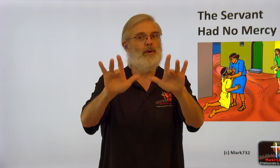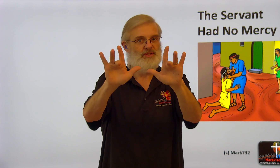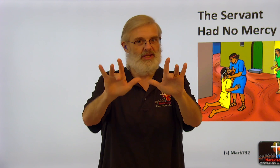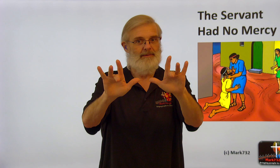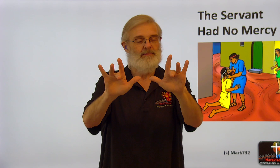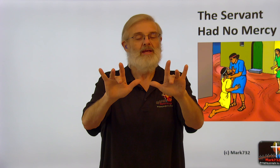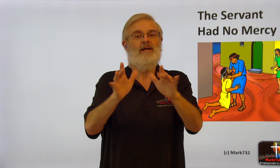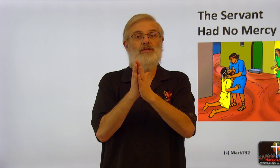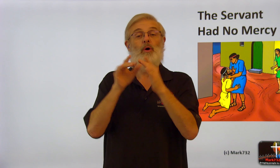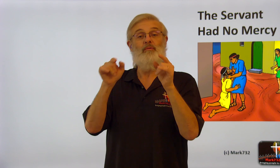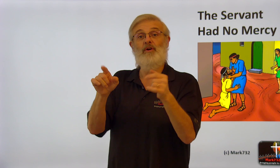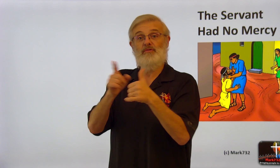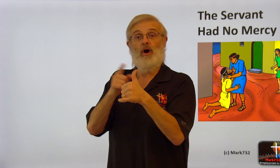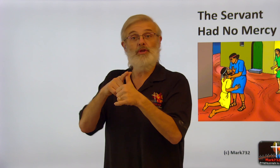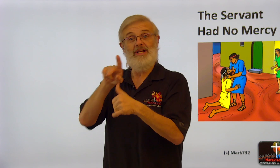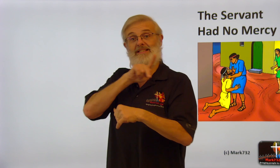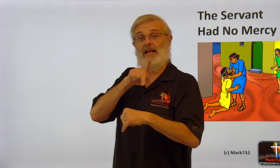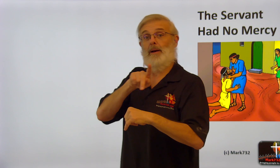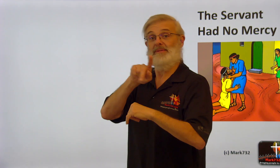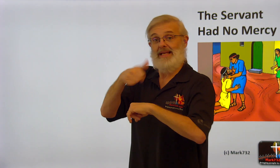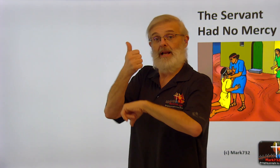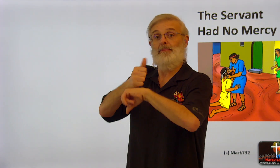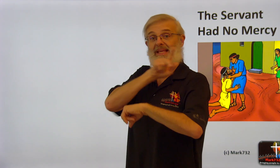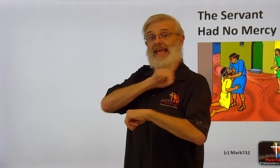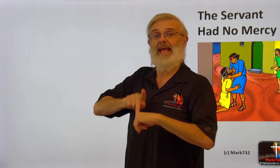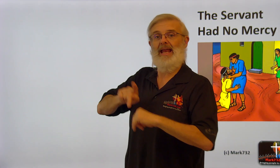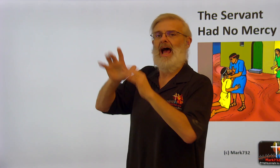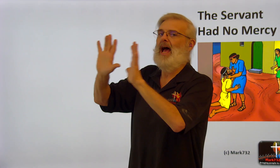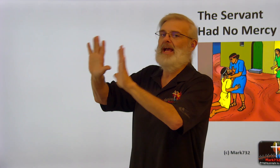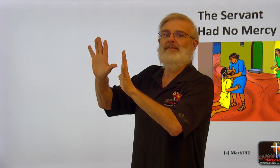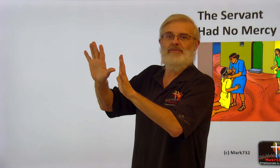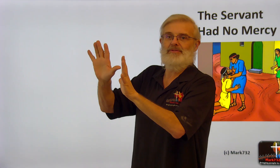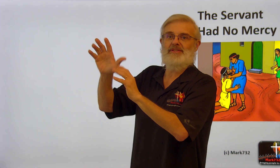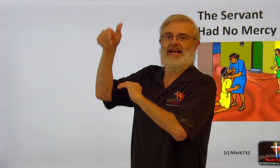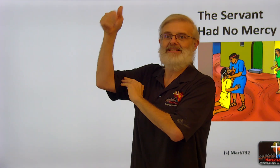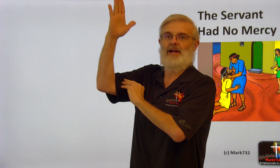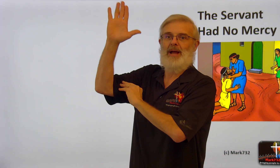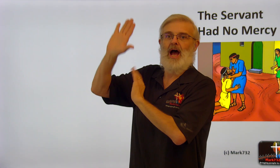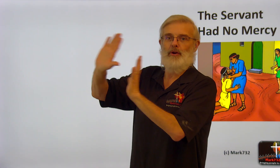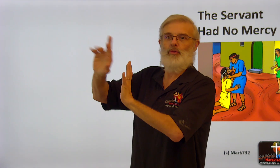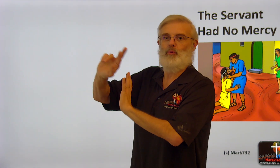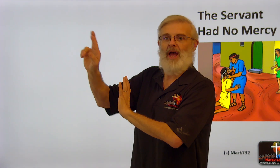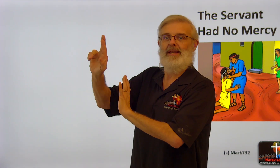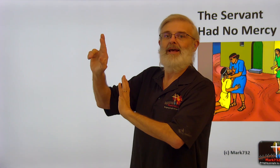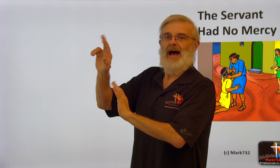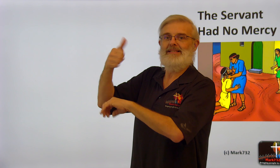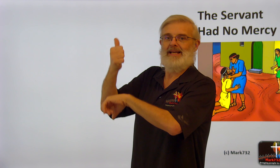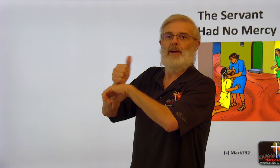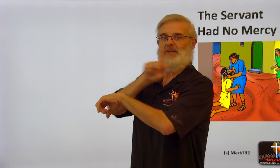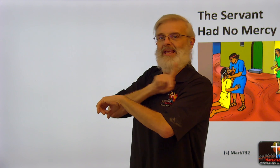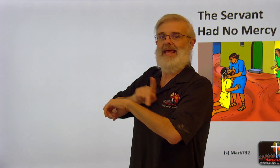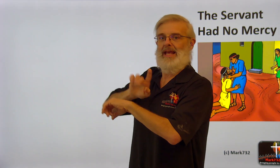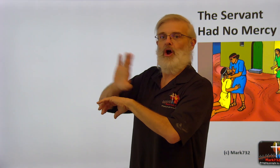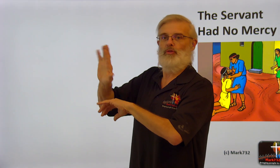mercy. So first of all, you're going to set up the king. And I set up God on the right, I set up the king on the right